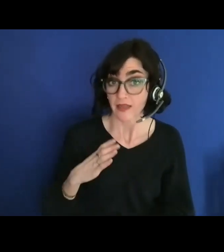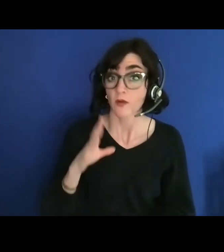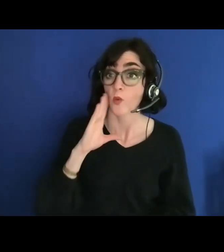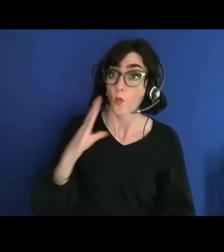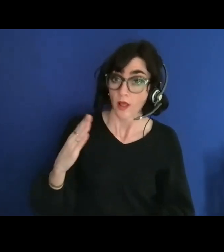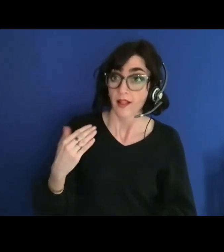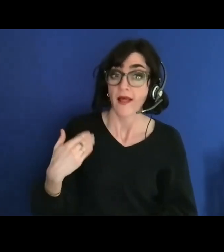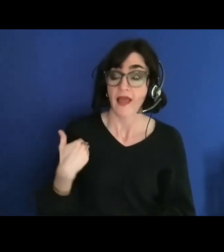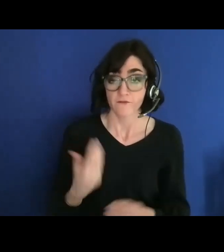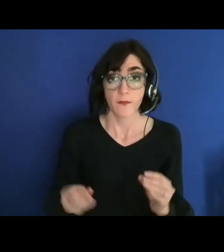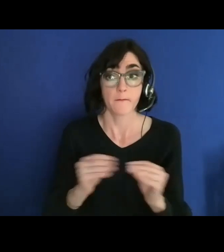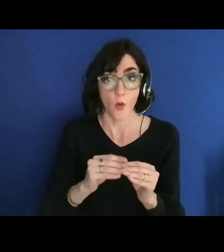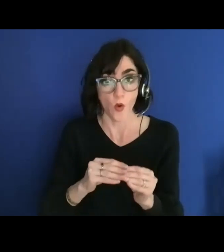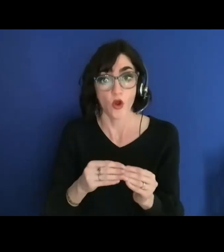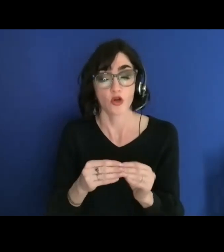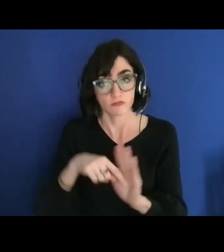And so